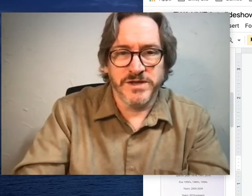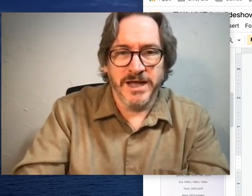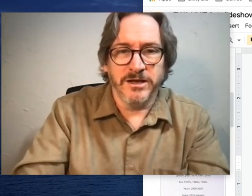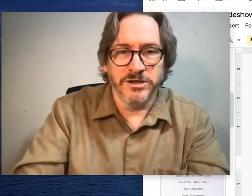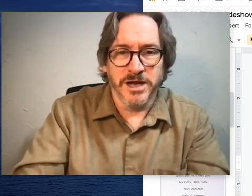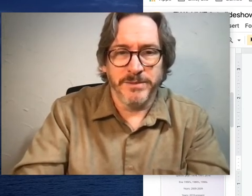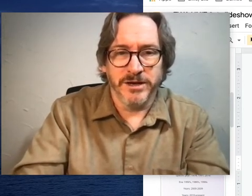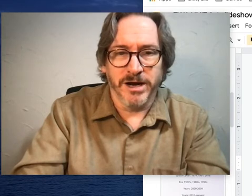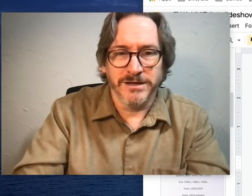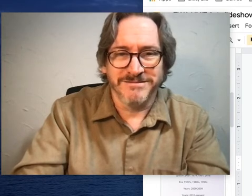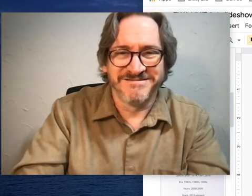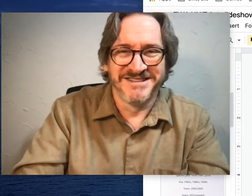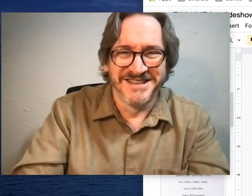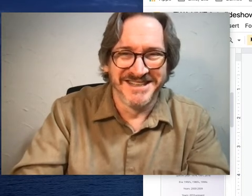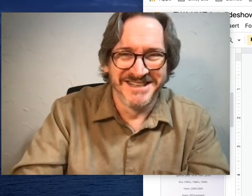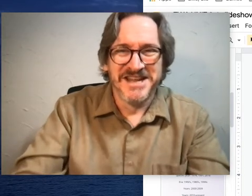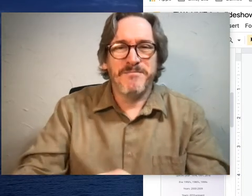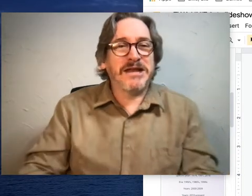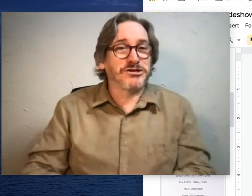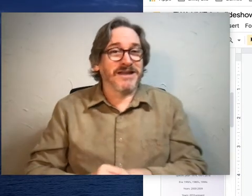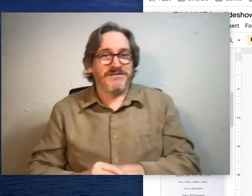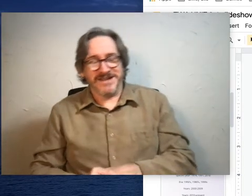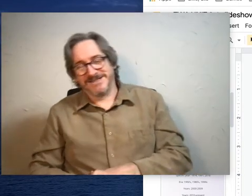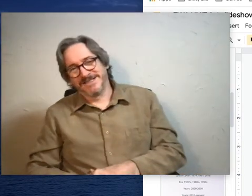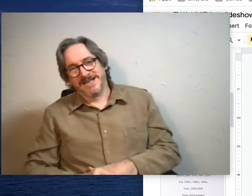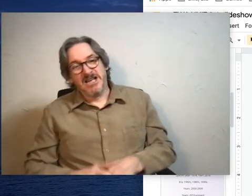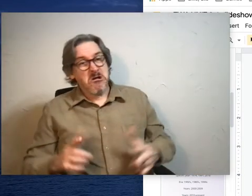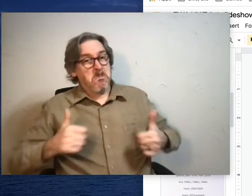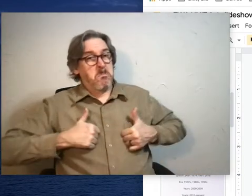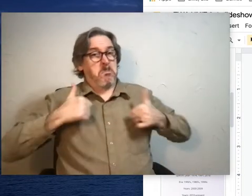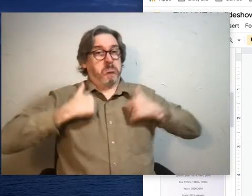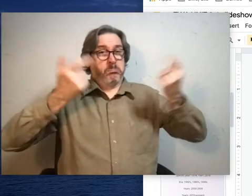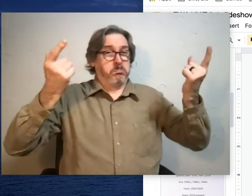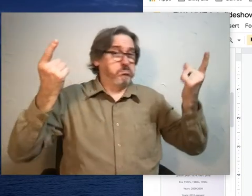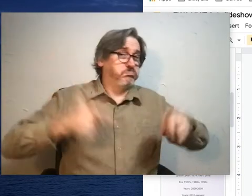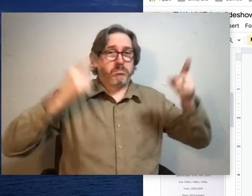Excuse for the English not being right. Major life events.